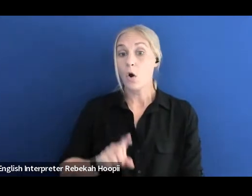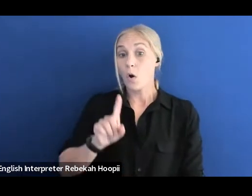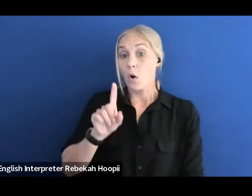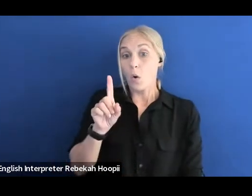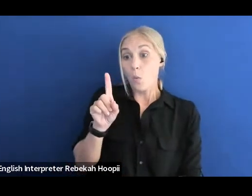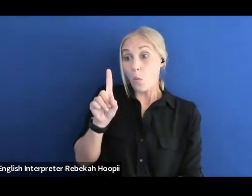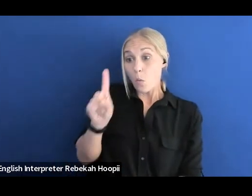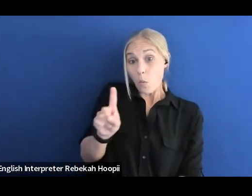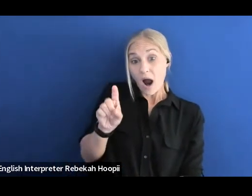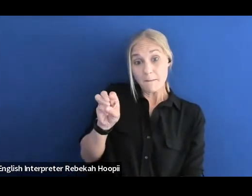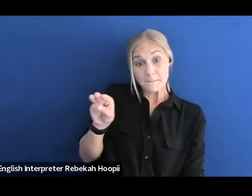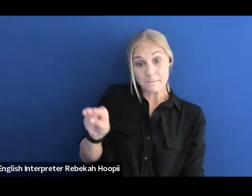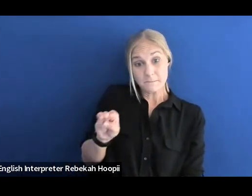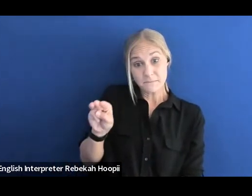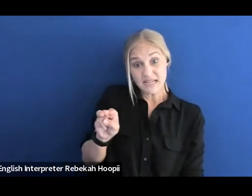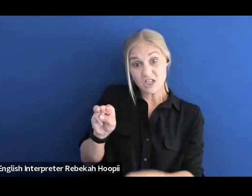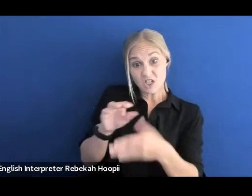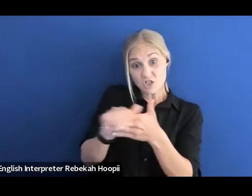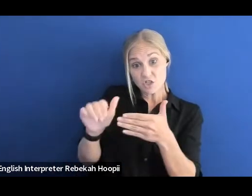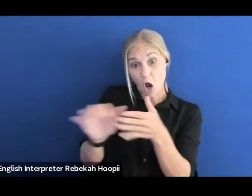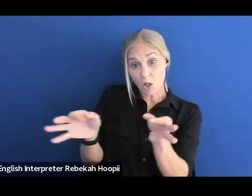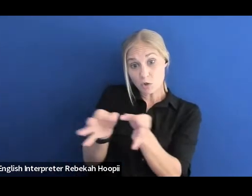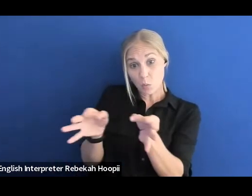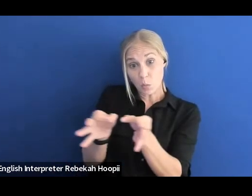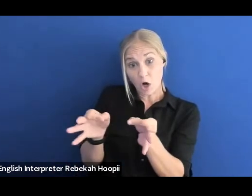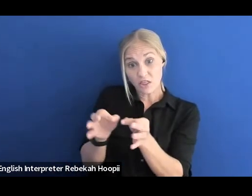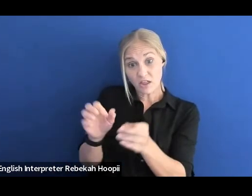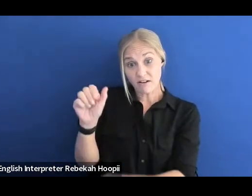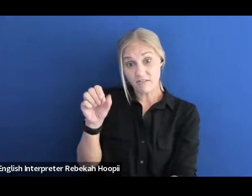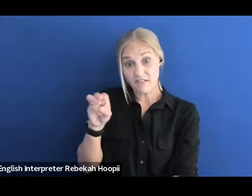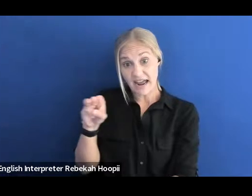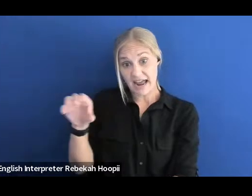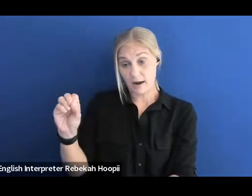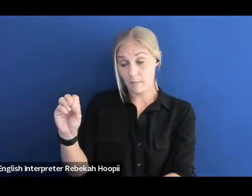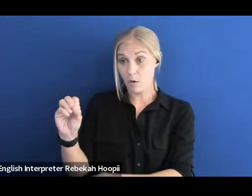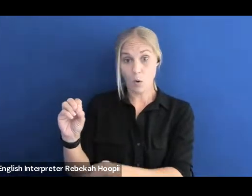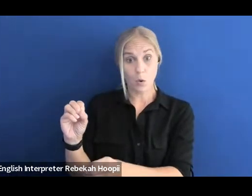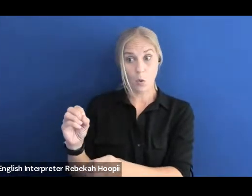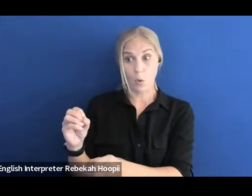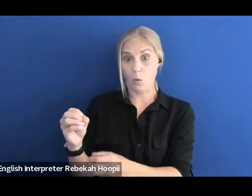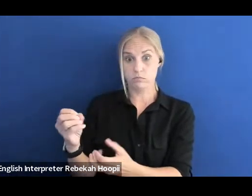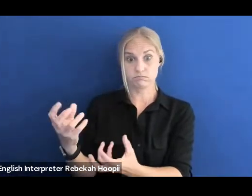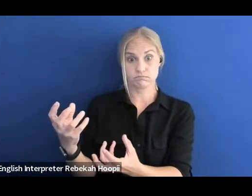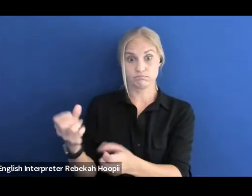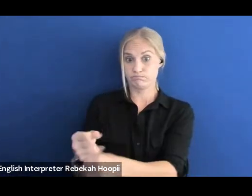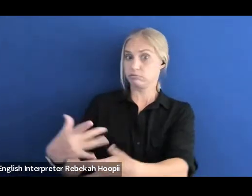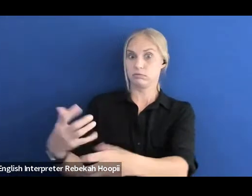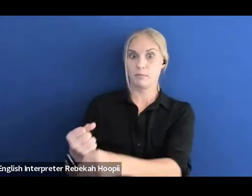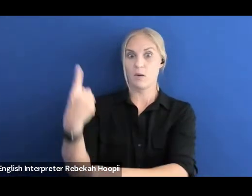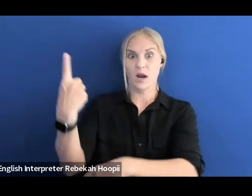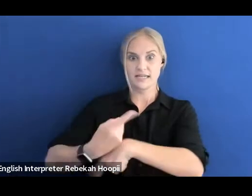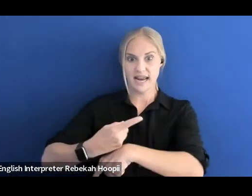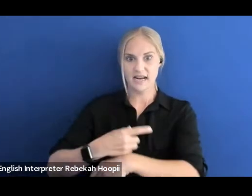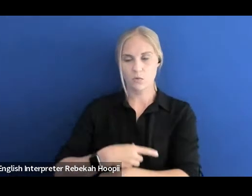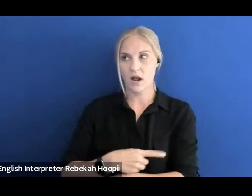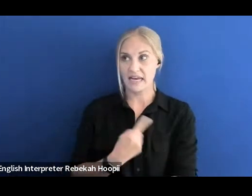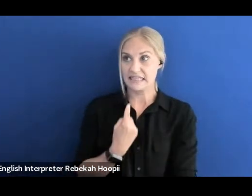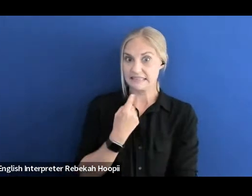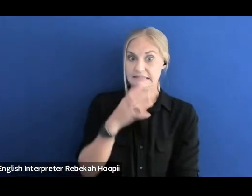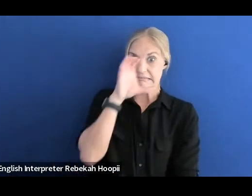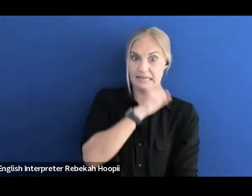$1 million worth of ordinance, all used in a day, or should I say in a